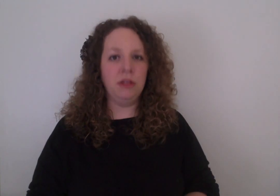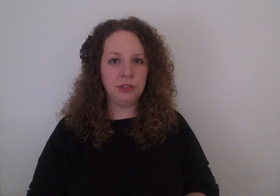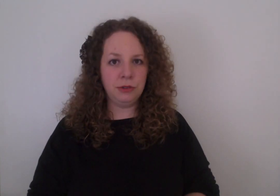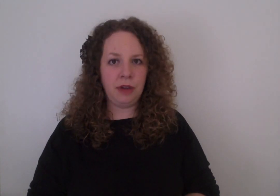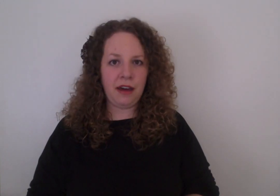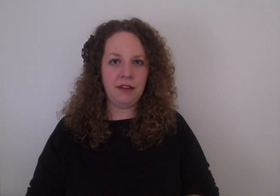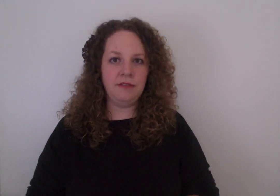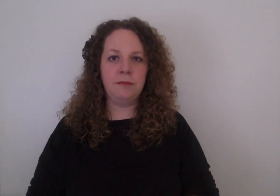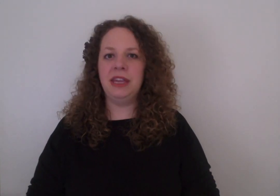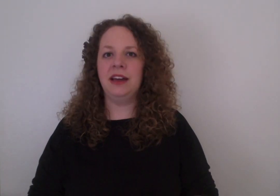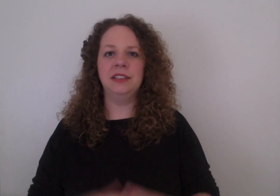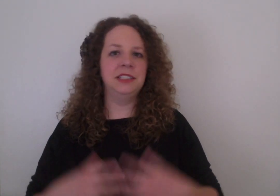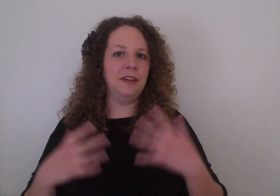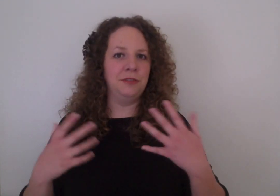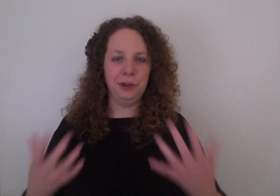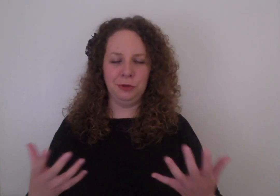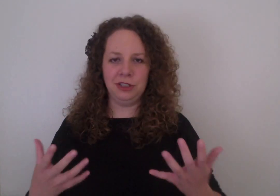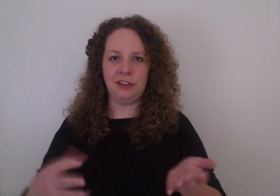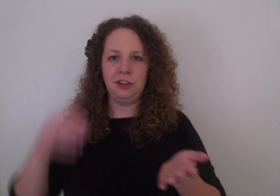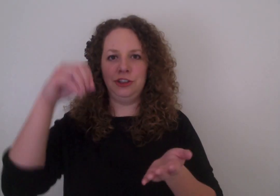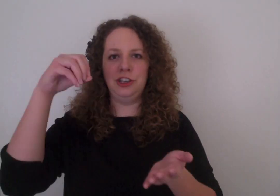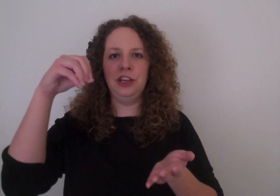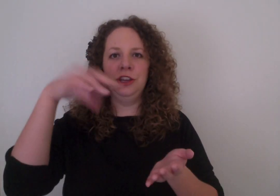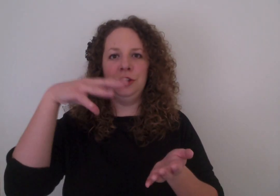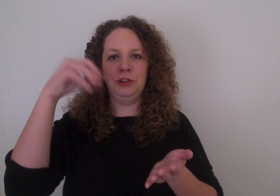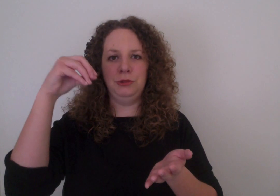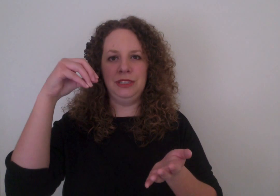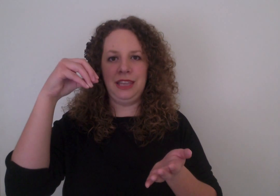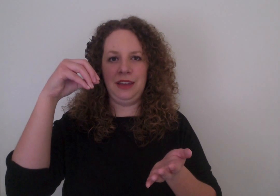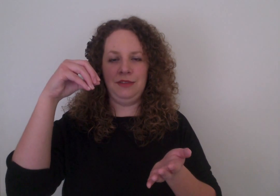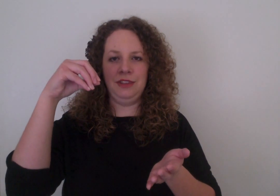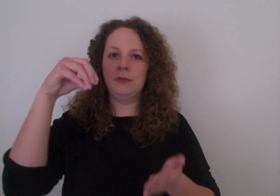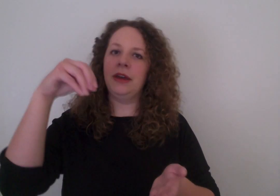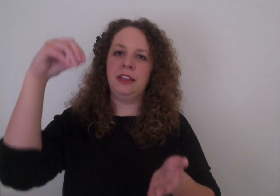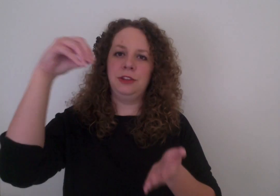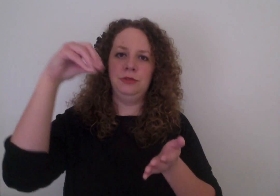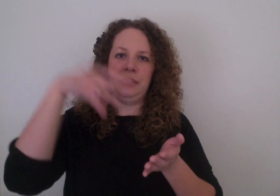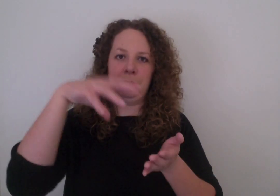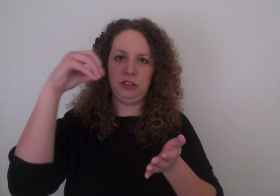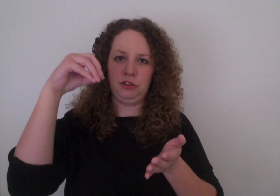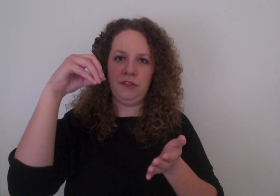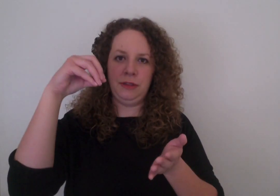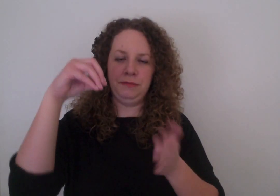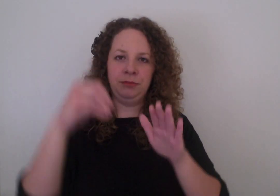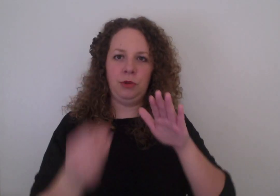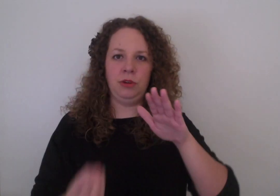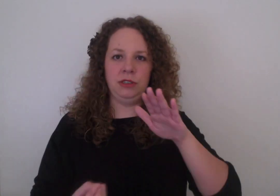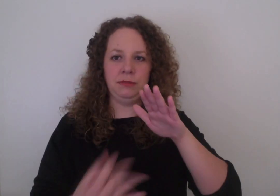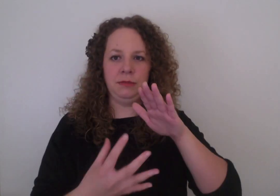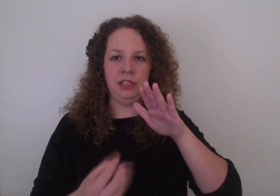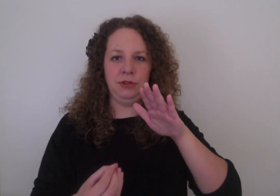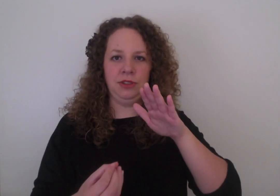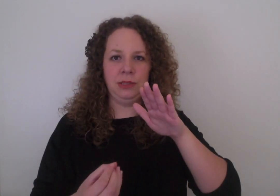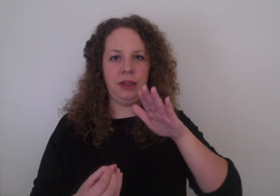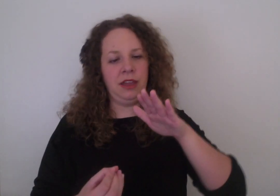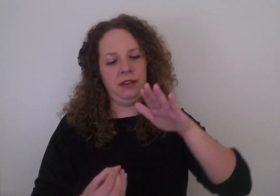also have, because of the newer technology, you can do scan this way, like to take a picture of it, or sometimes they do it this way if